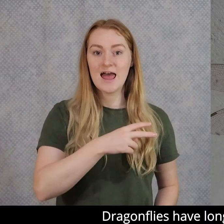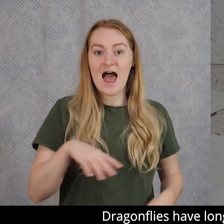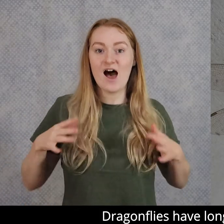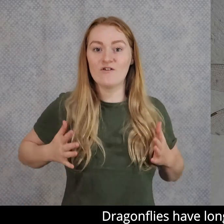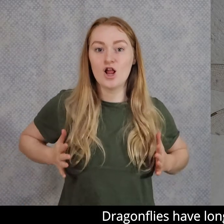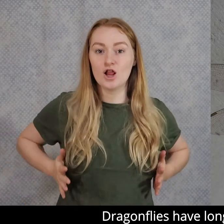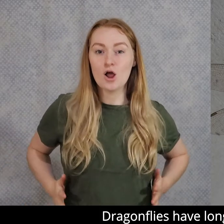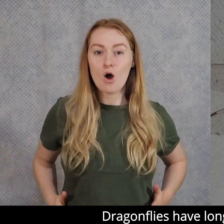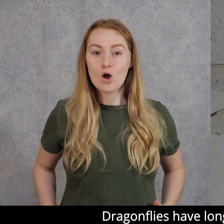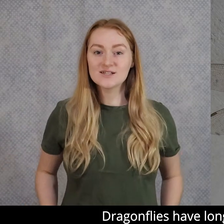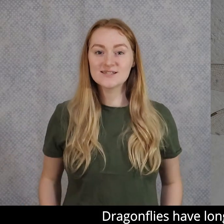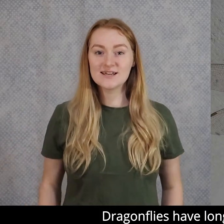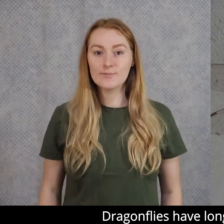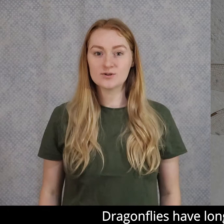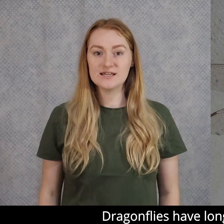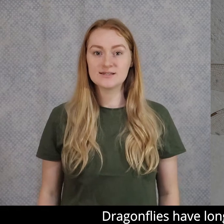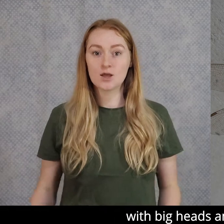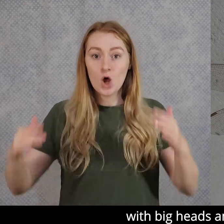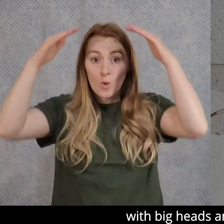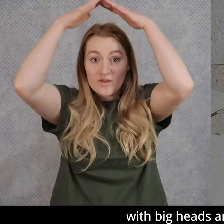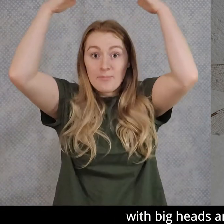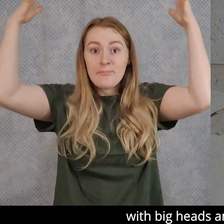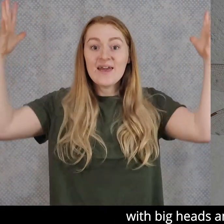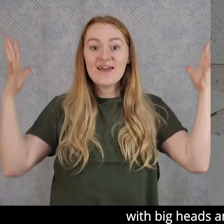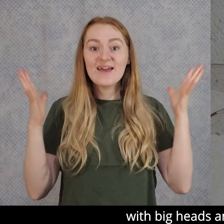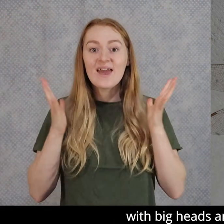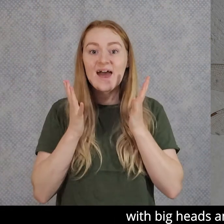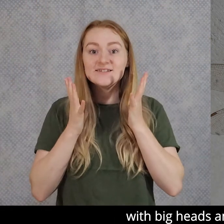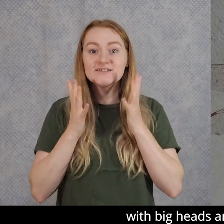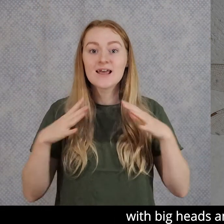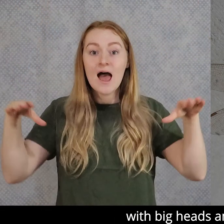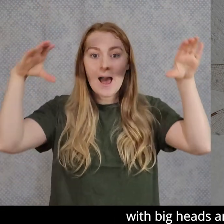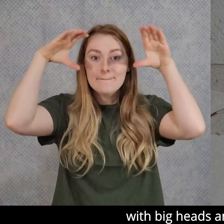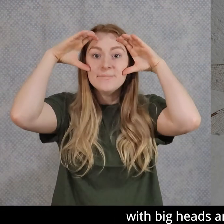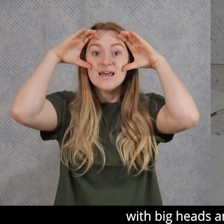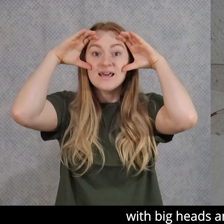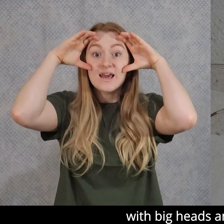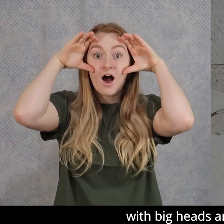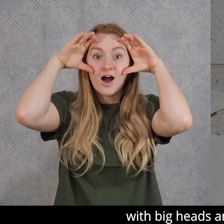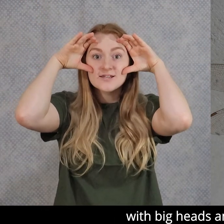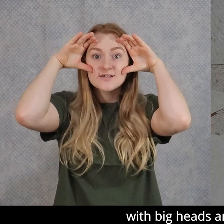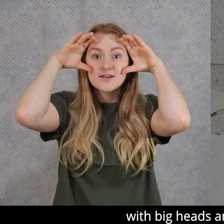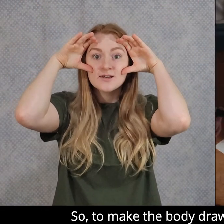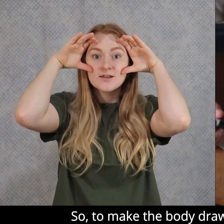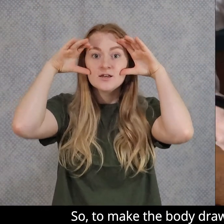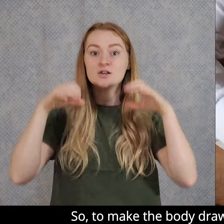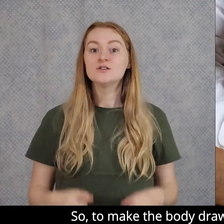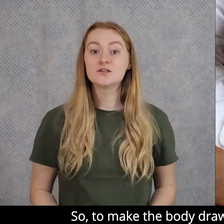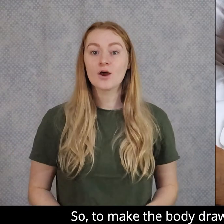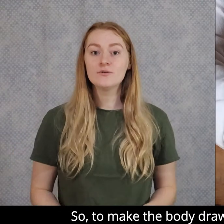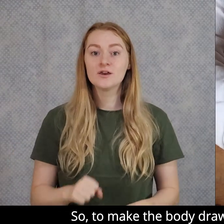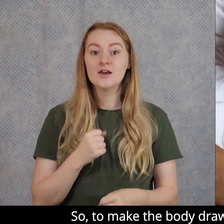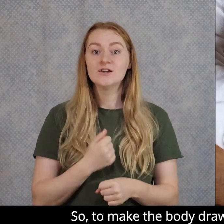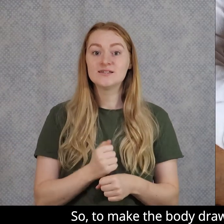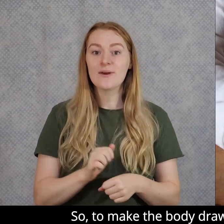Dragonflies have long, skinny bodies with big heads and big eyes.